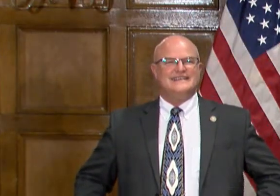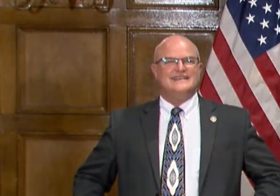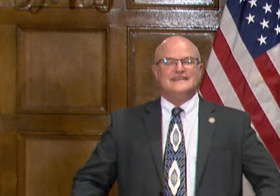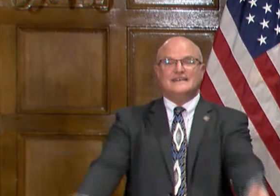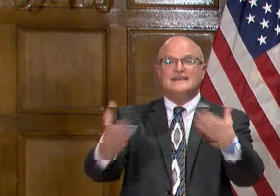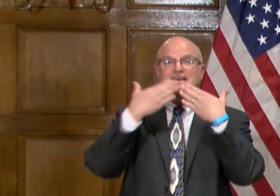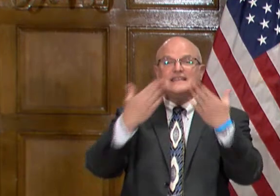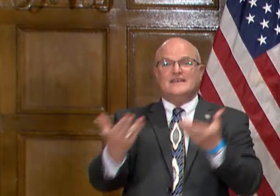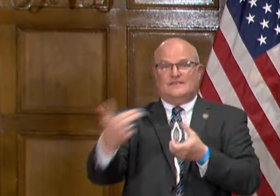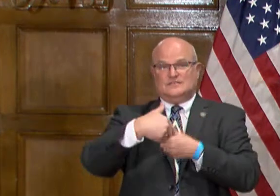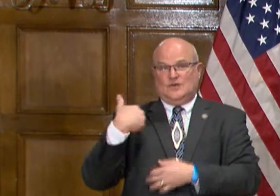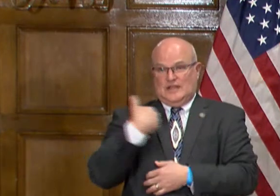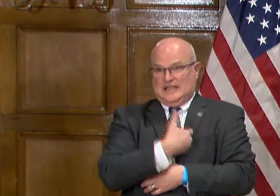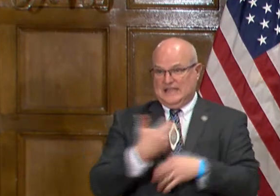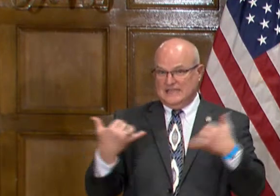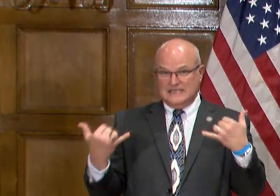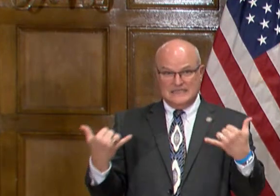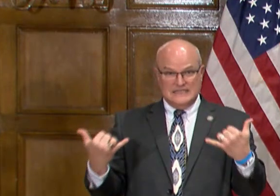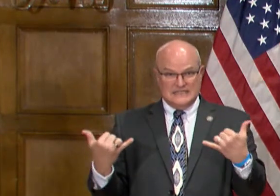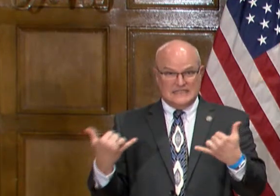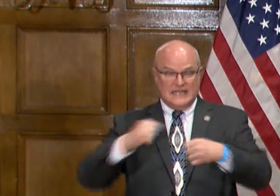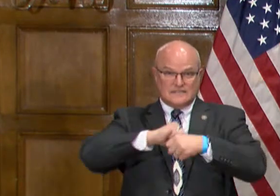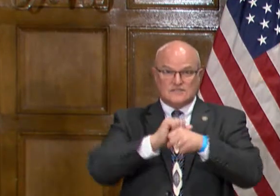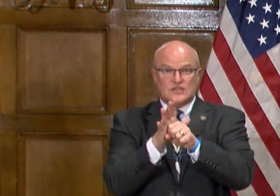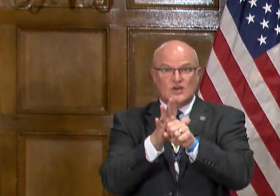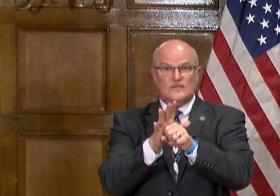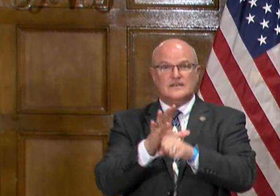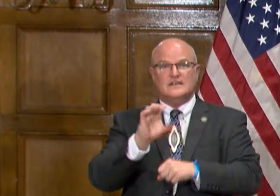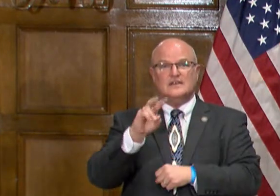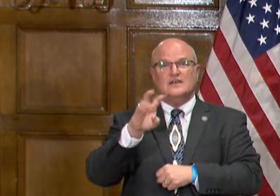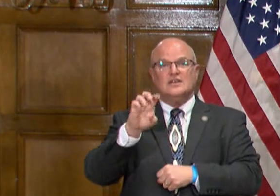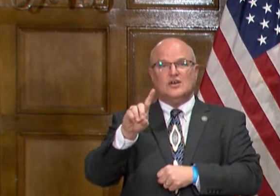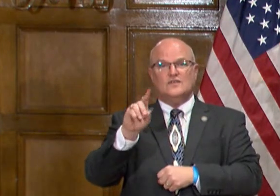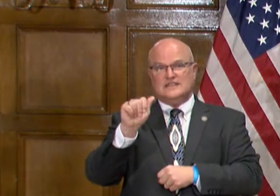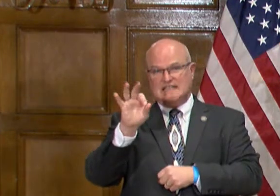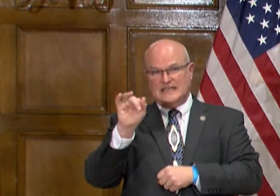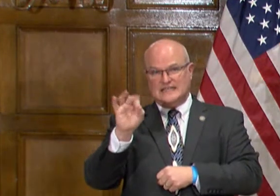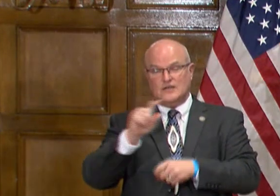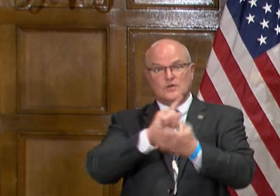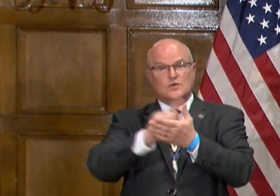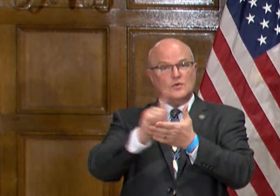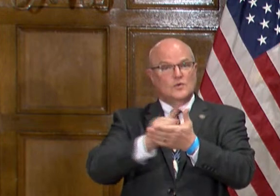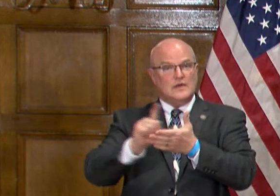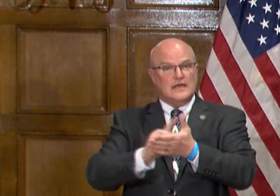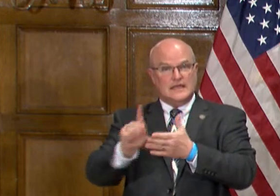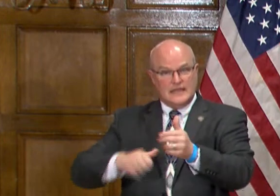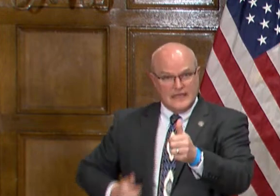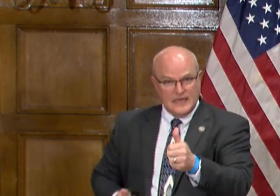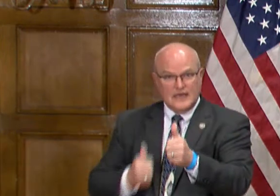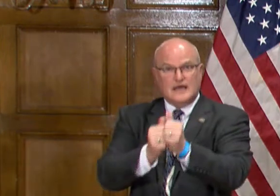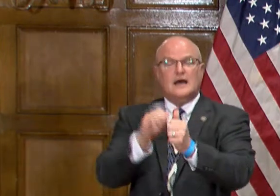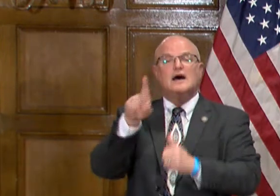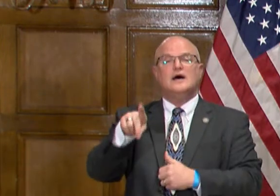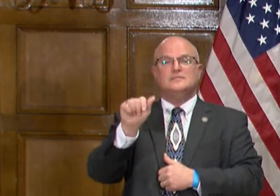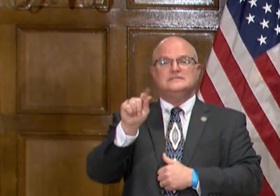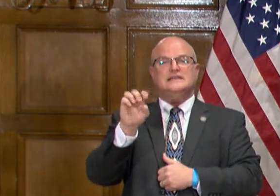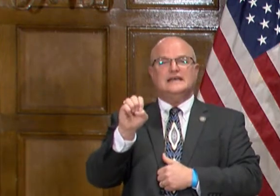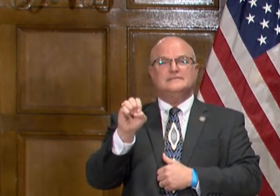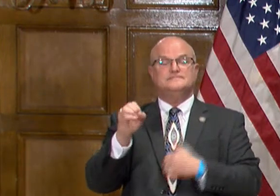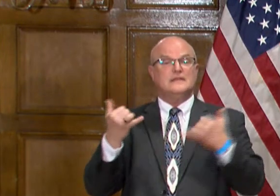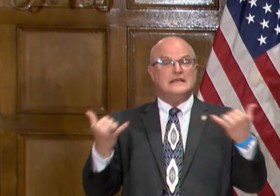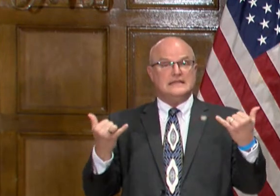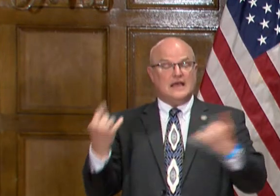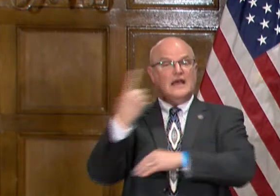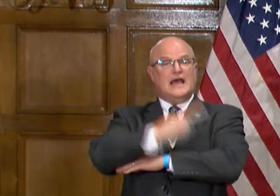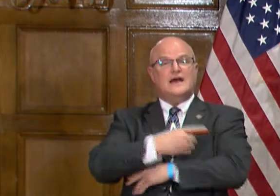Thank you for joining us for today's COVID-19 weekly update. I'm pleased to be joined this afternoon